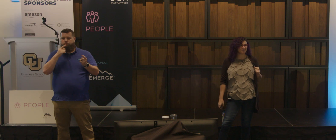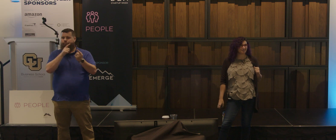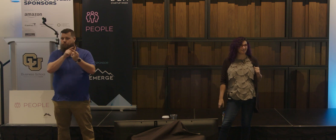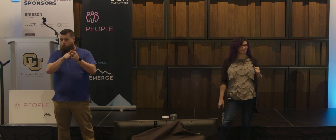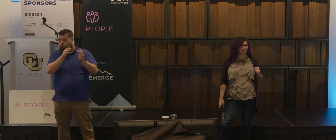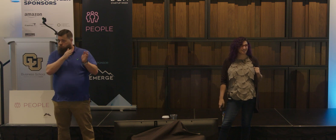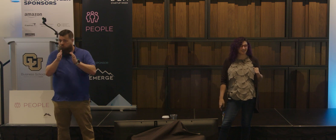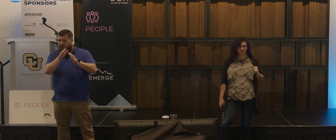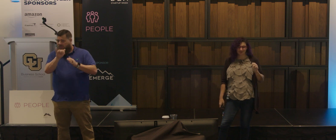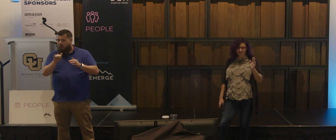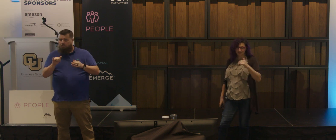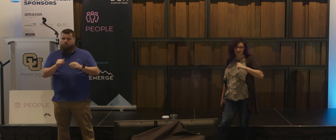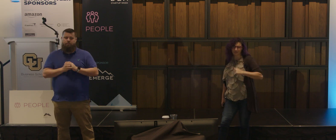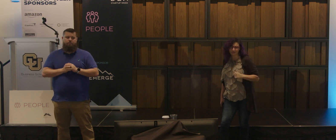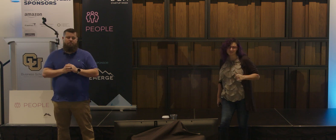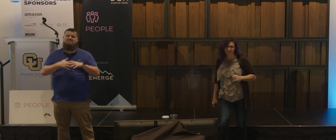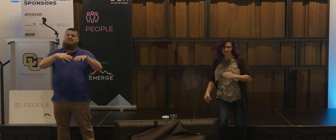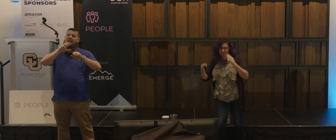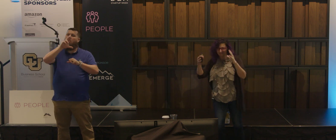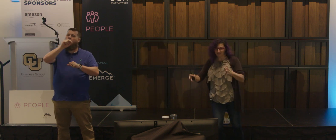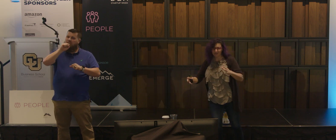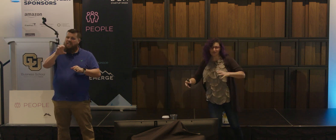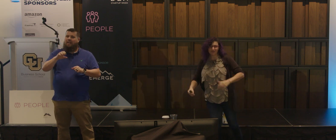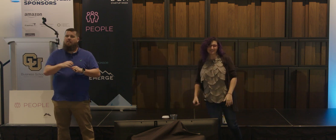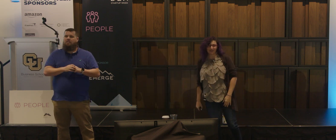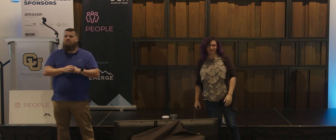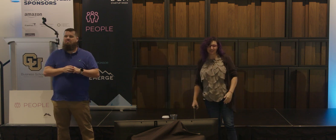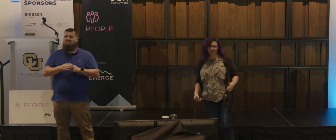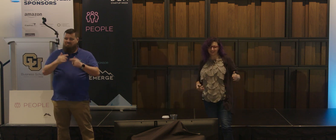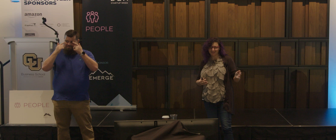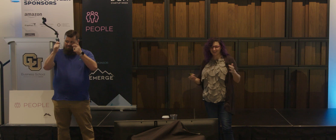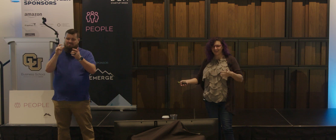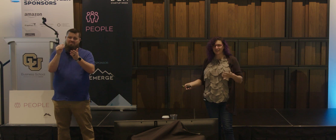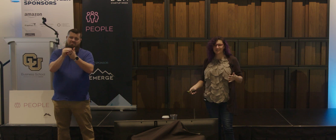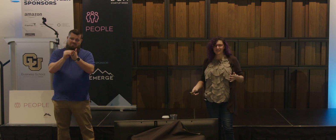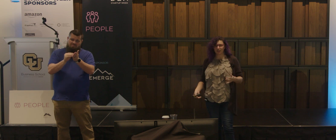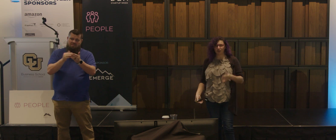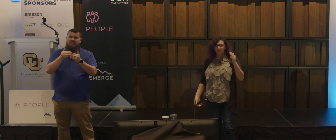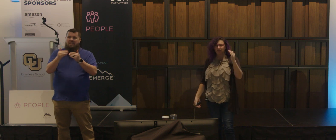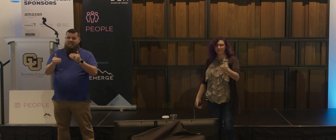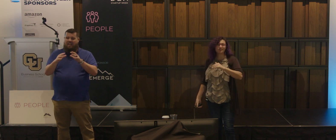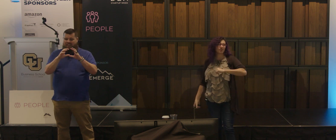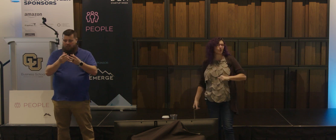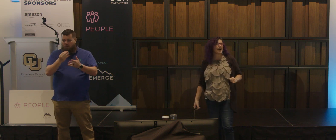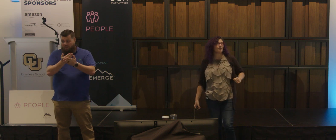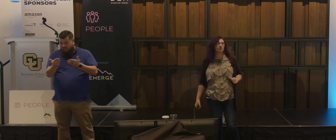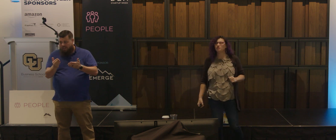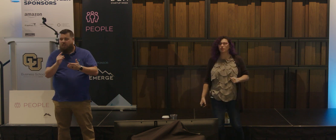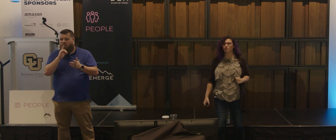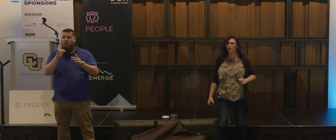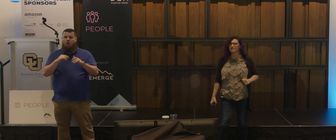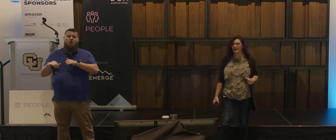plan? So take about 30 seconds and write down your next set of things that are